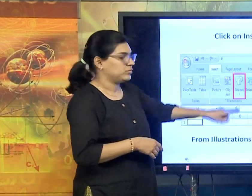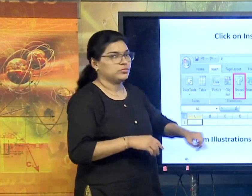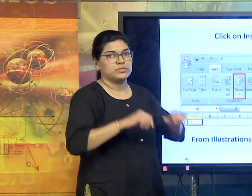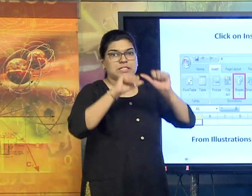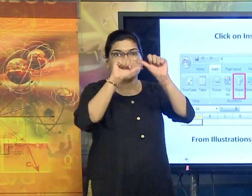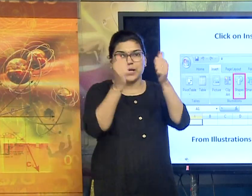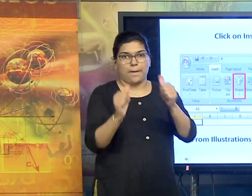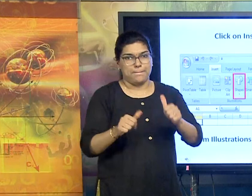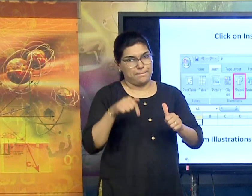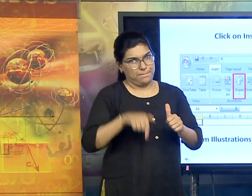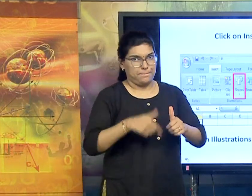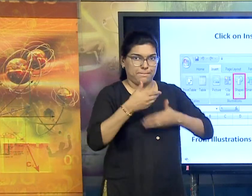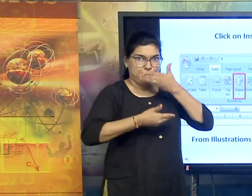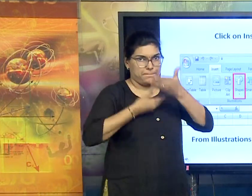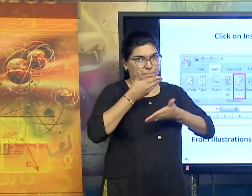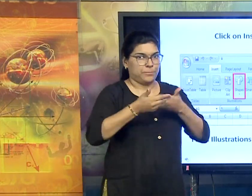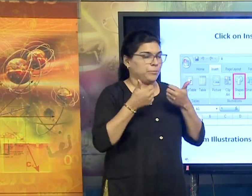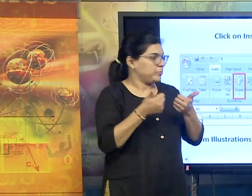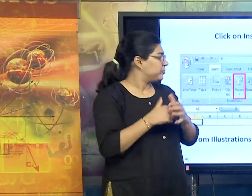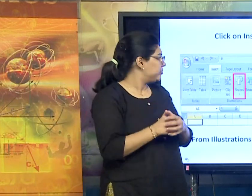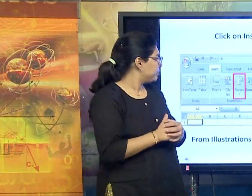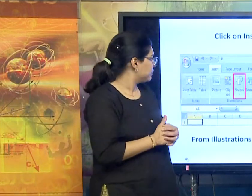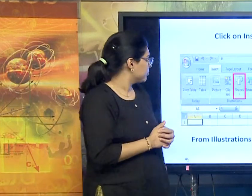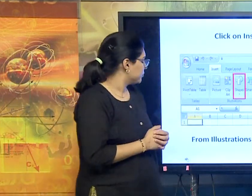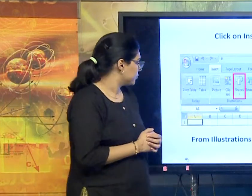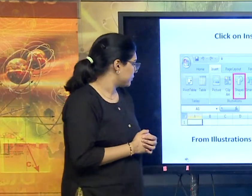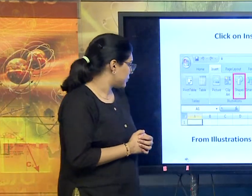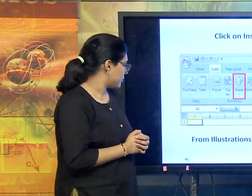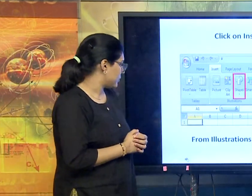Now we will be focusing on shapes only.